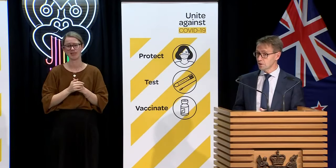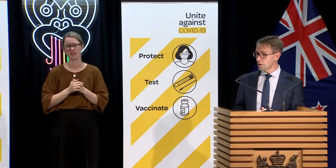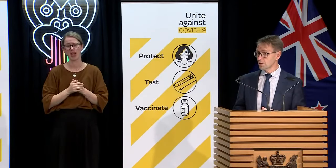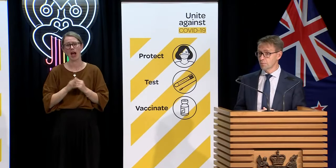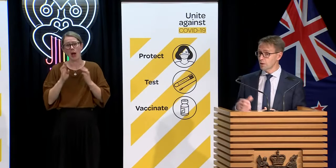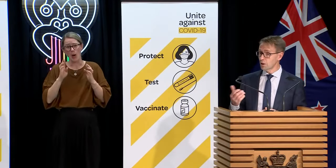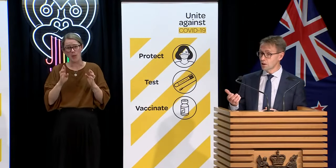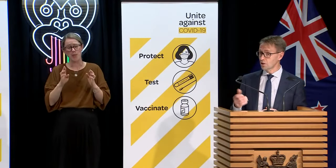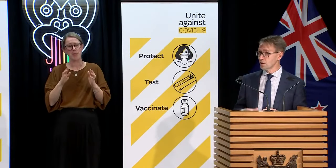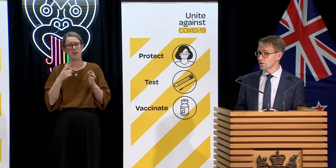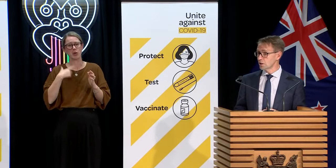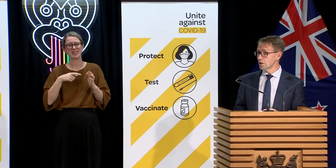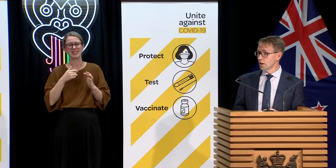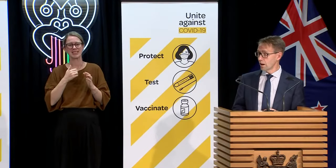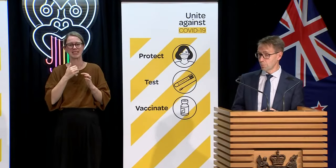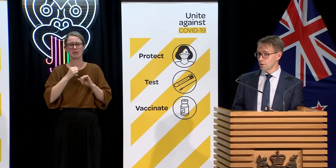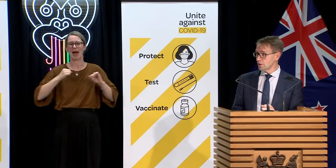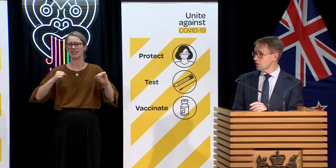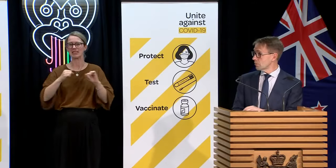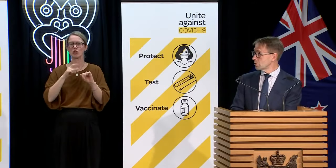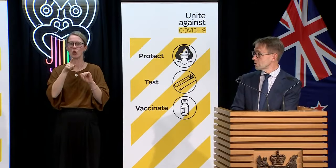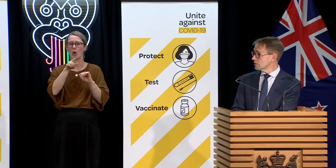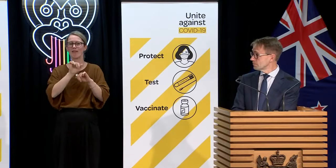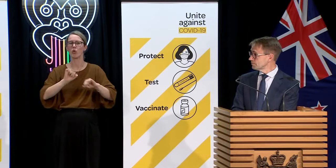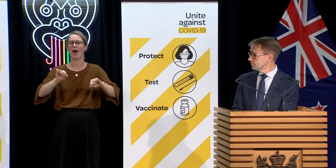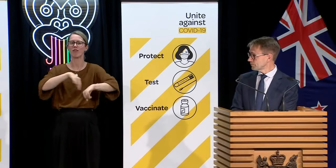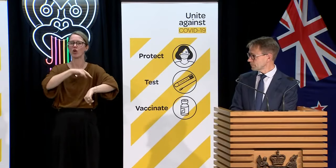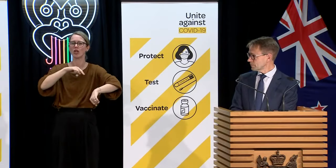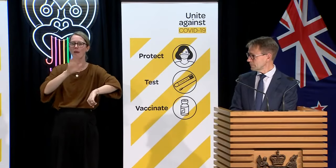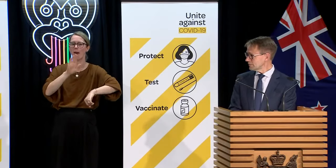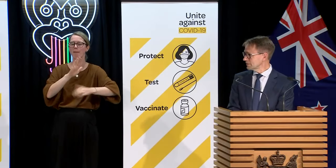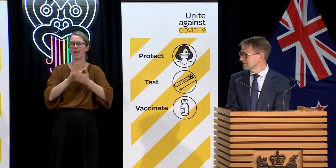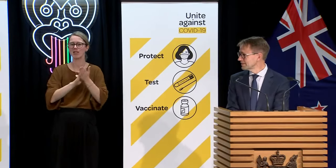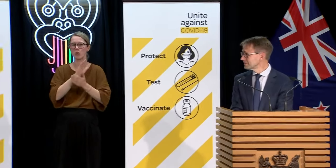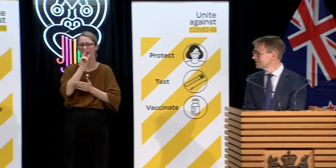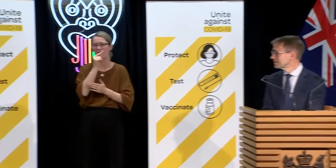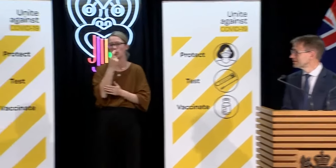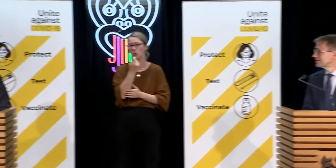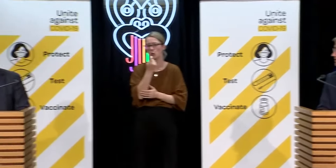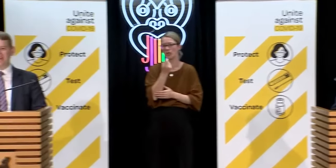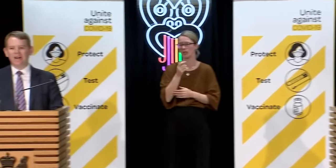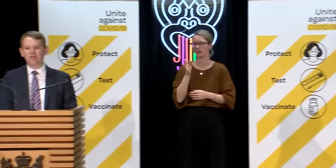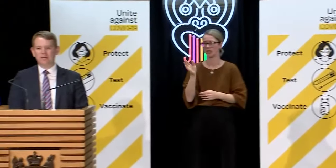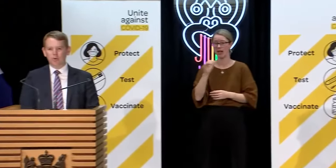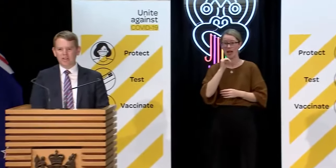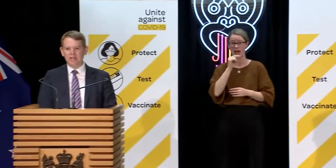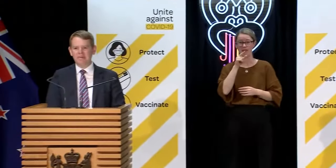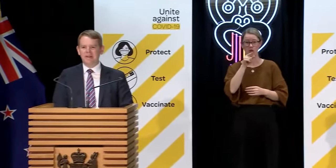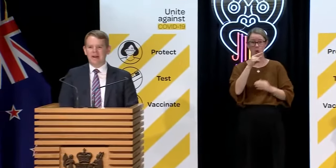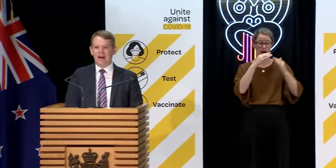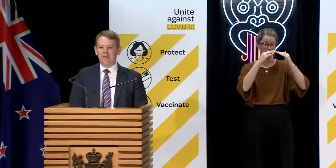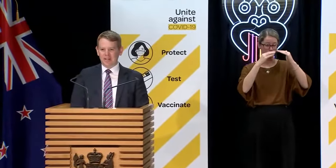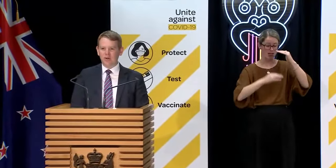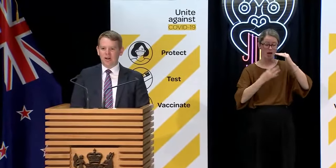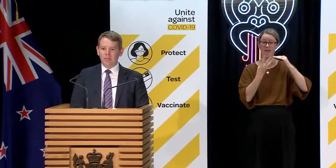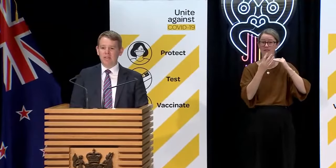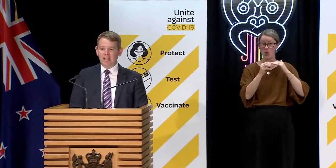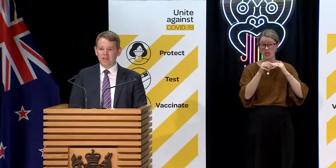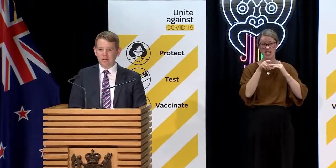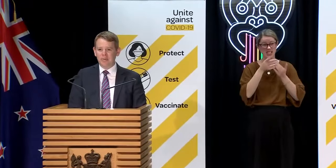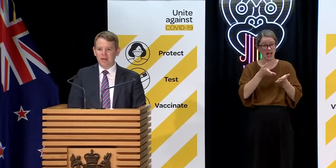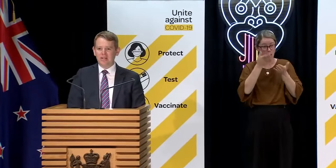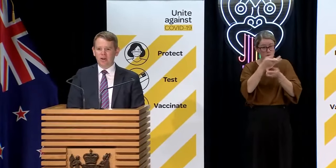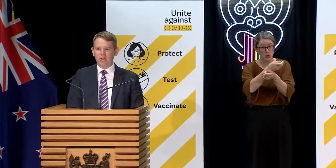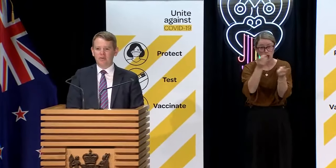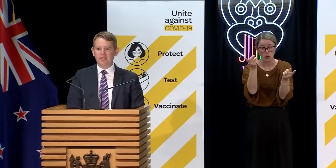capacity is there in the system, that we actually exceed our previous high points. So the ultimate answer to your question, Luke, is those under the age of 40, that's who it comes